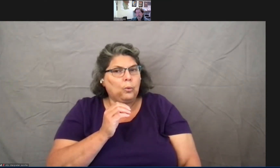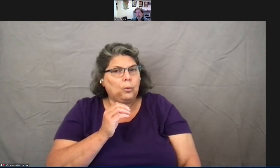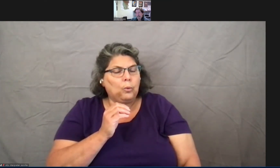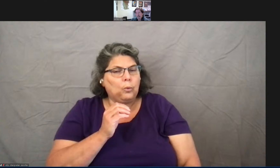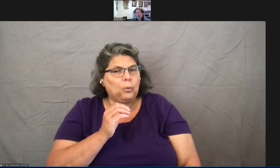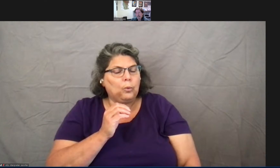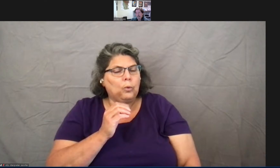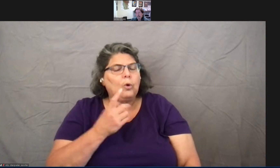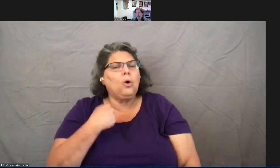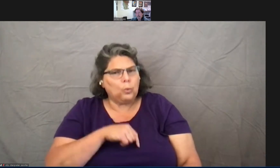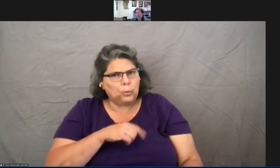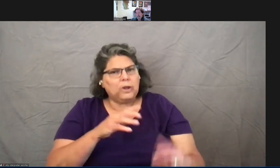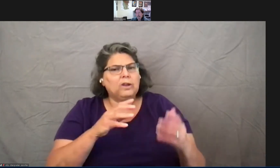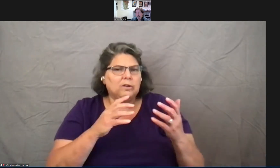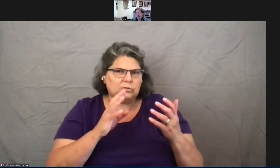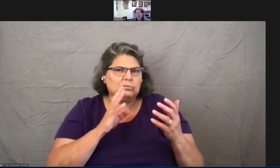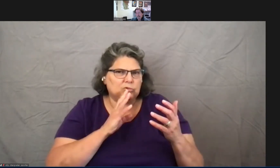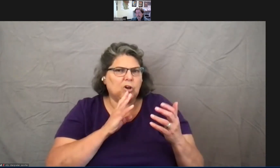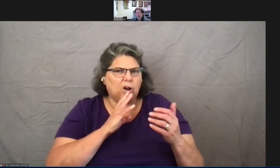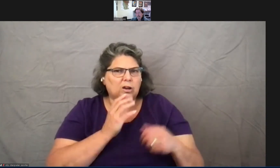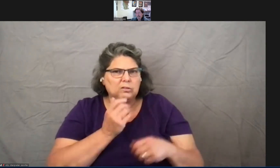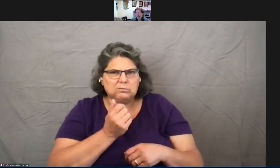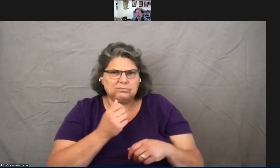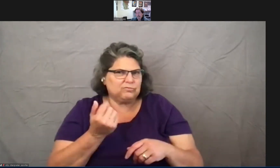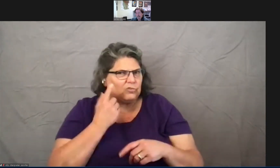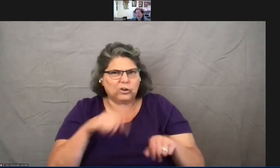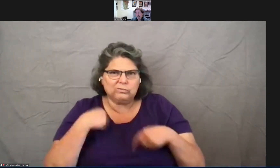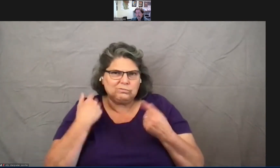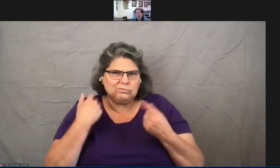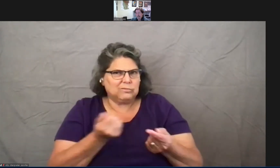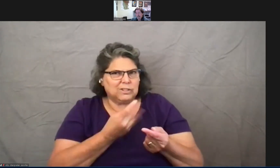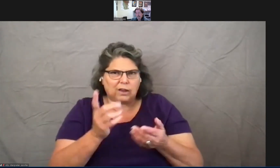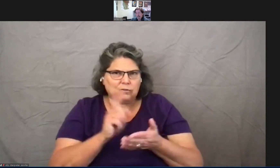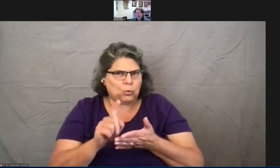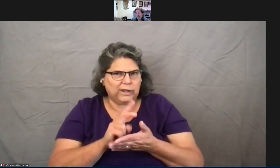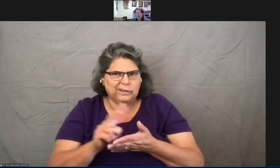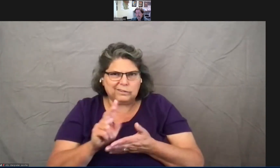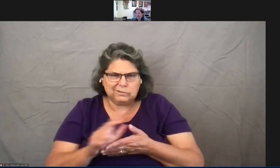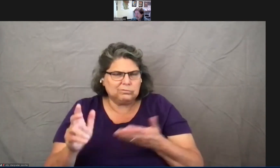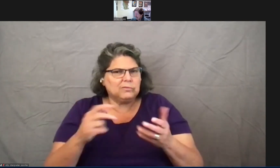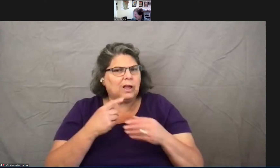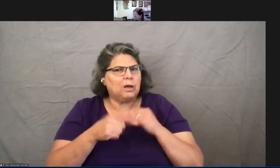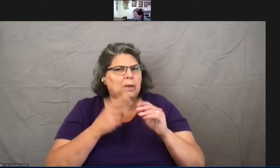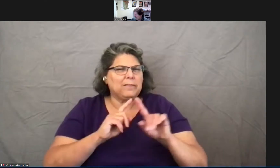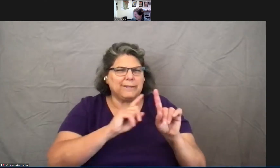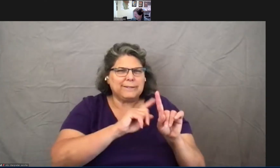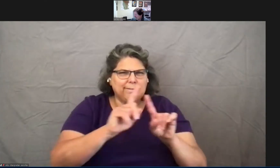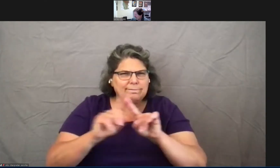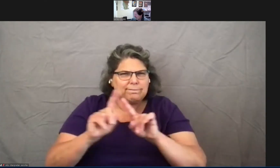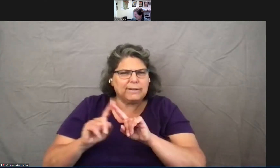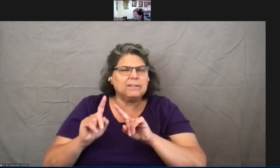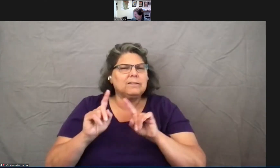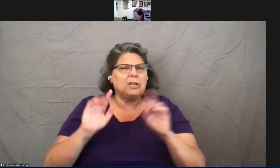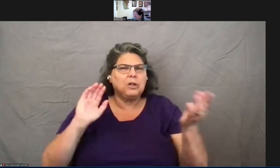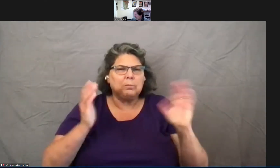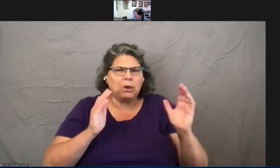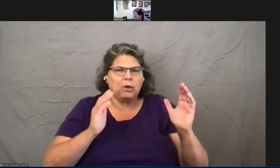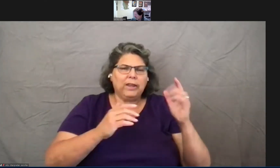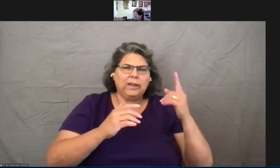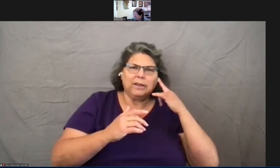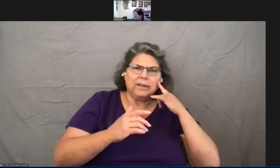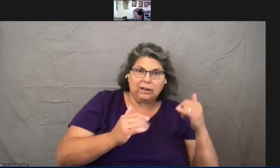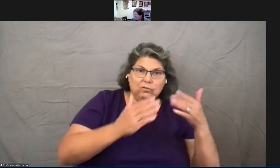we've talked for several weeks now about the different statewide and